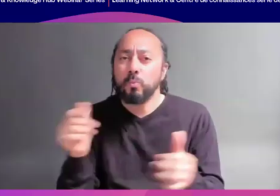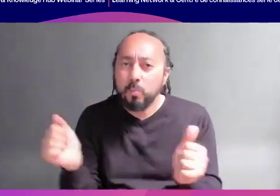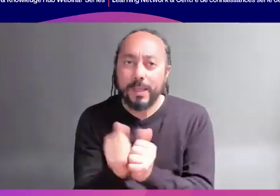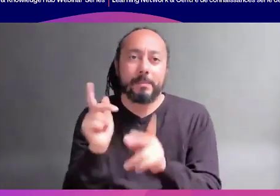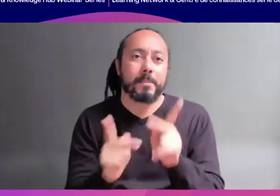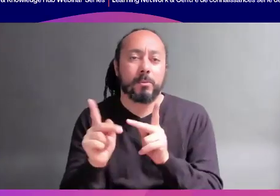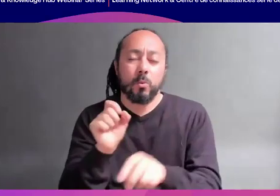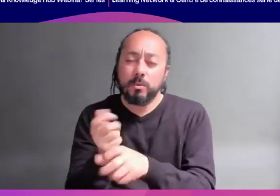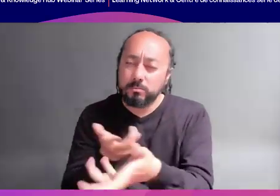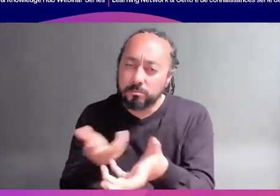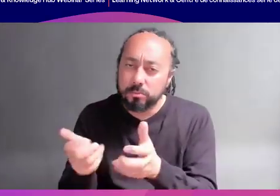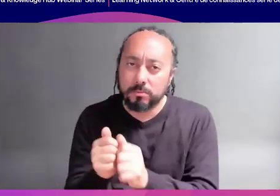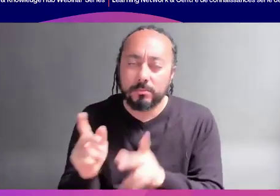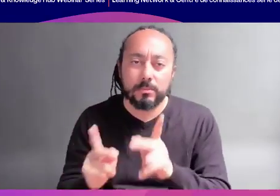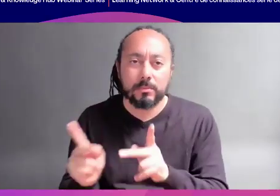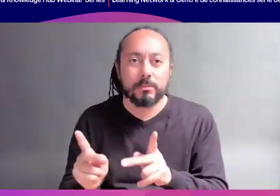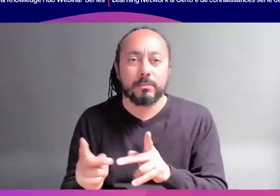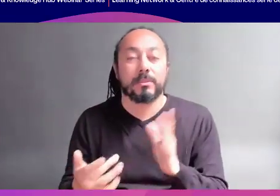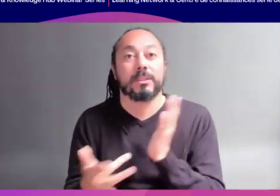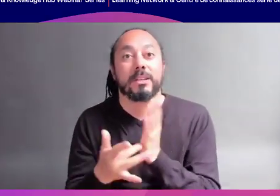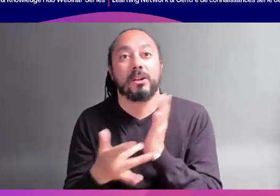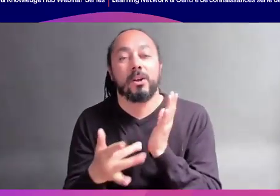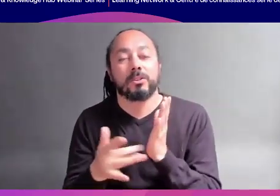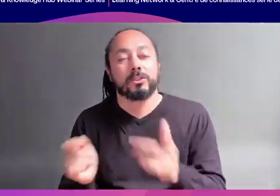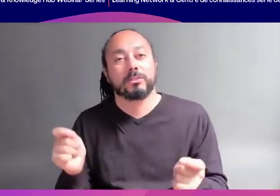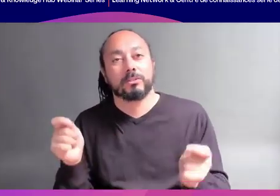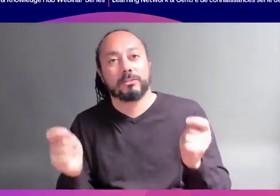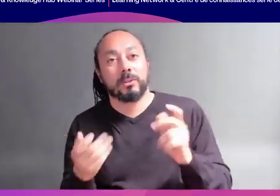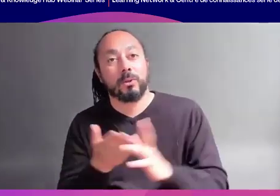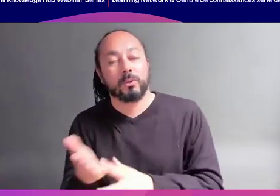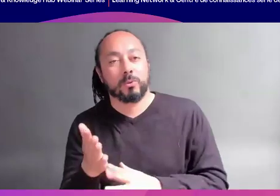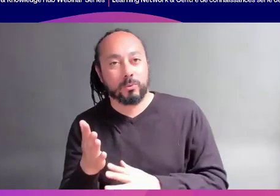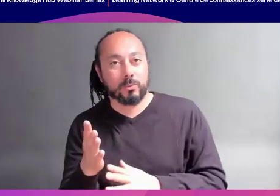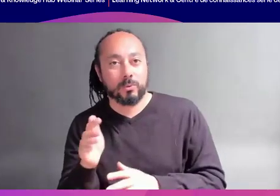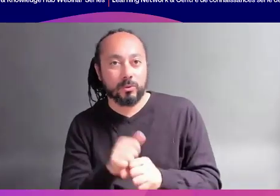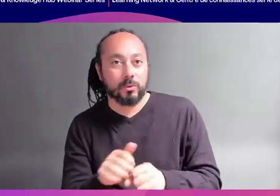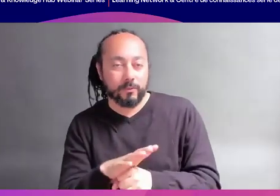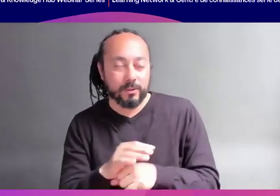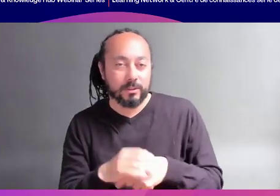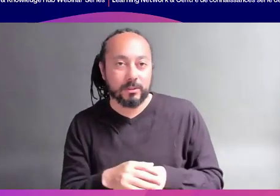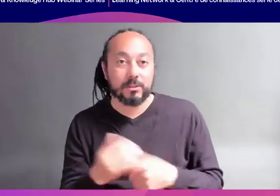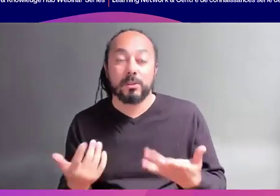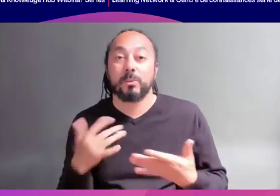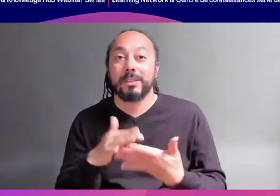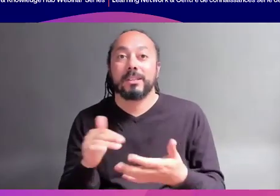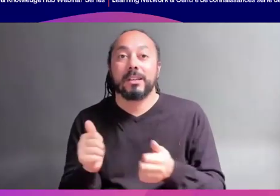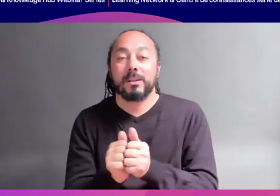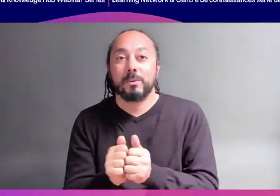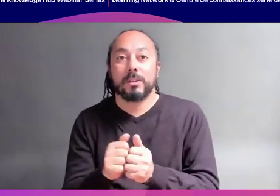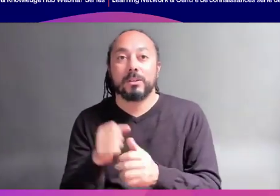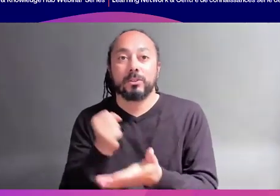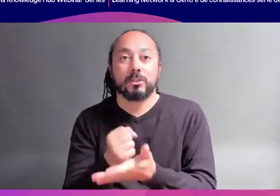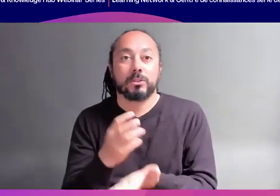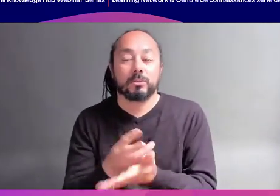directly. Technology kind of shifted us differently. During COVID, we did do a study with social workers across Alberta, and many